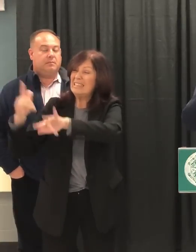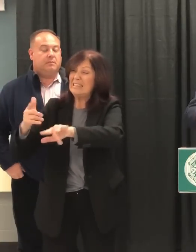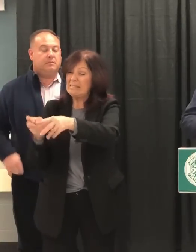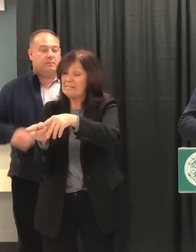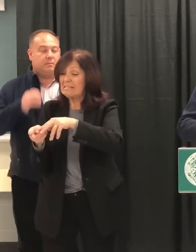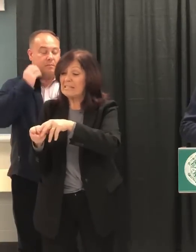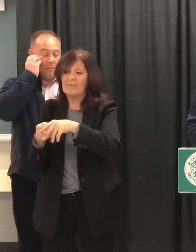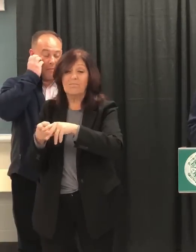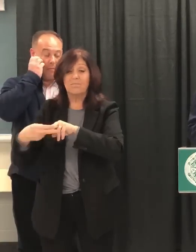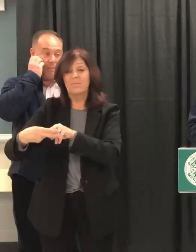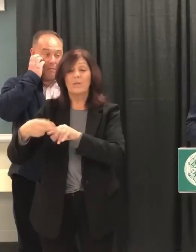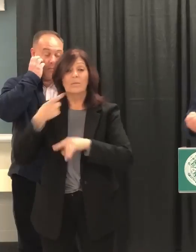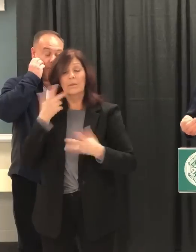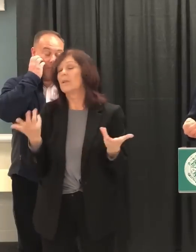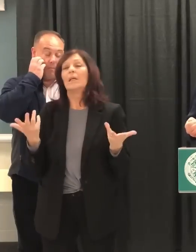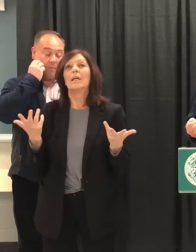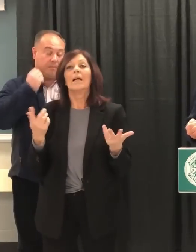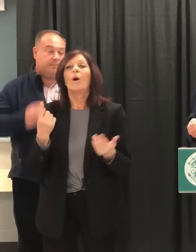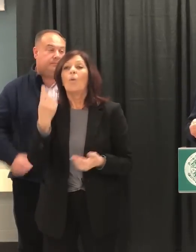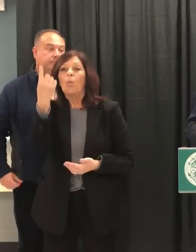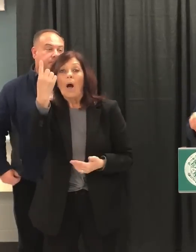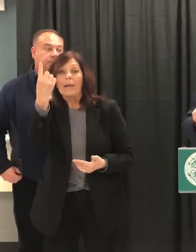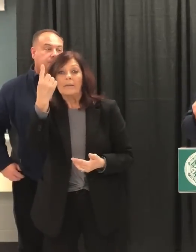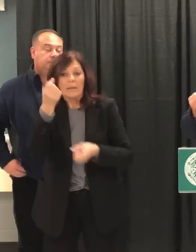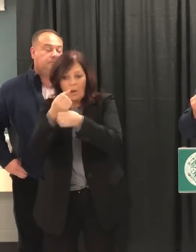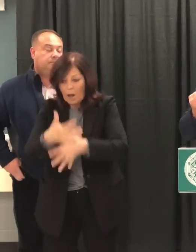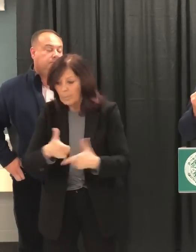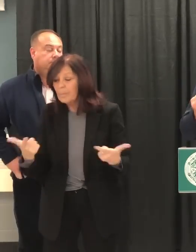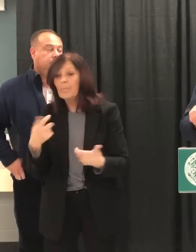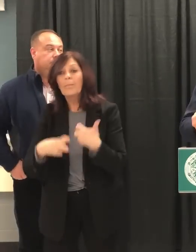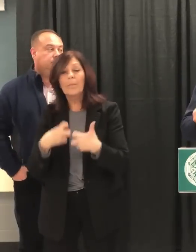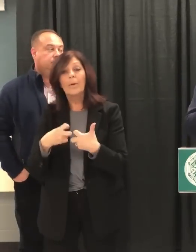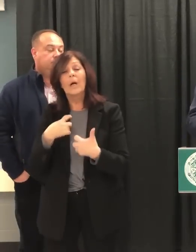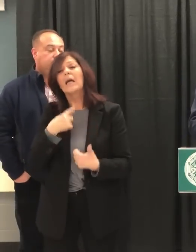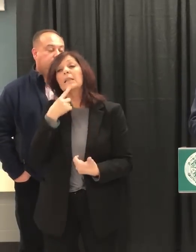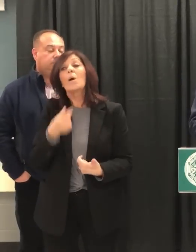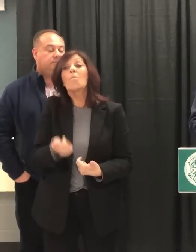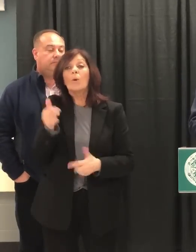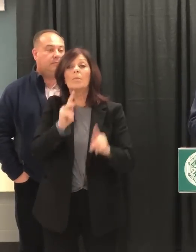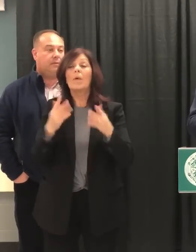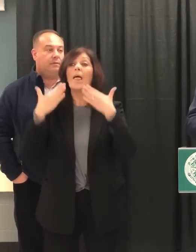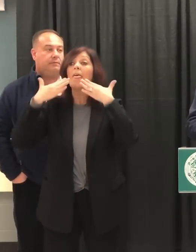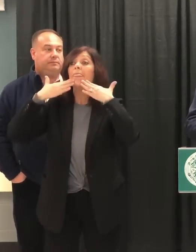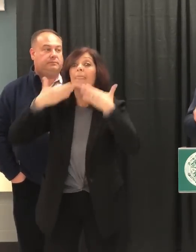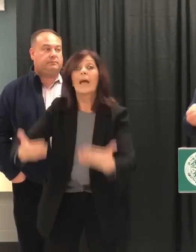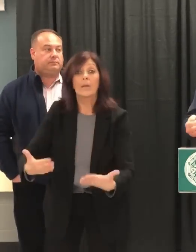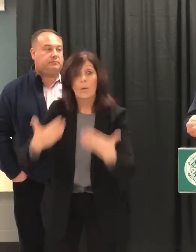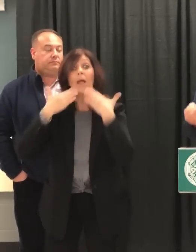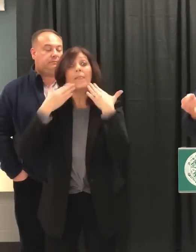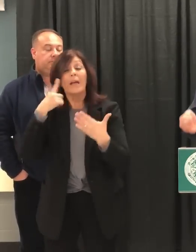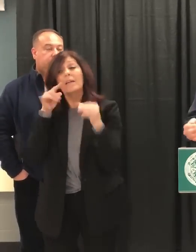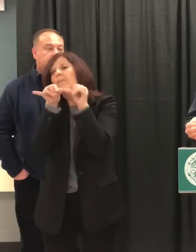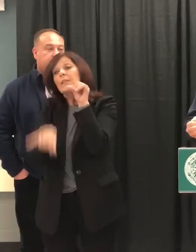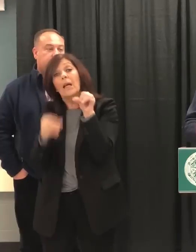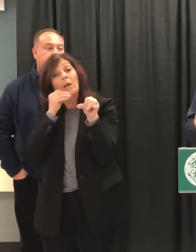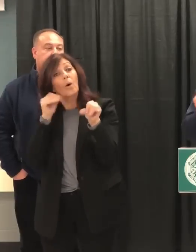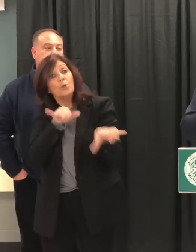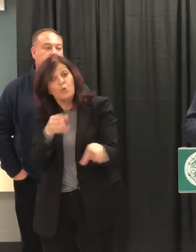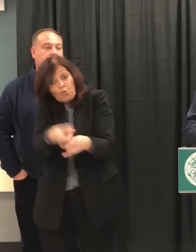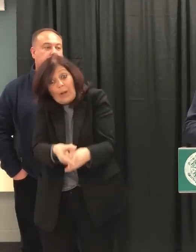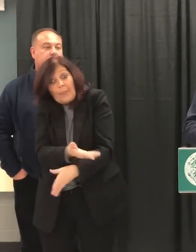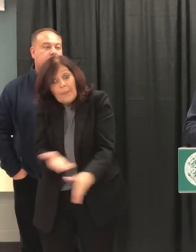and we were trying to send equipment down. So all it takes is one. I would say to the majority of people, thank you. Thank you for staying home. You're doing the right thing.